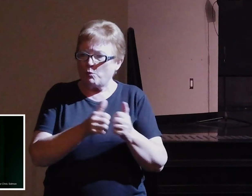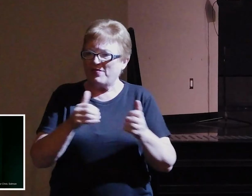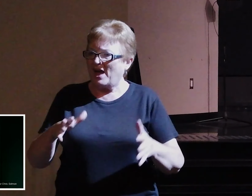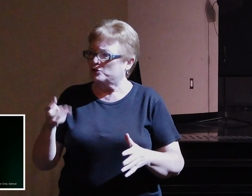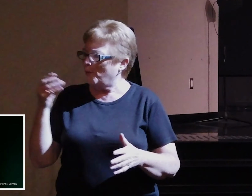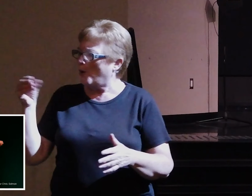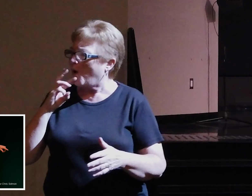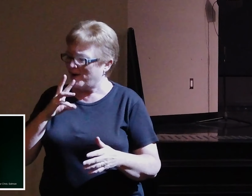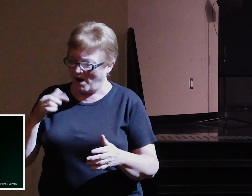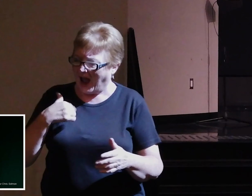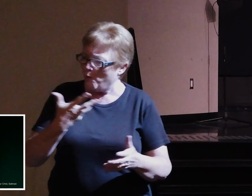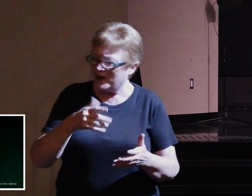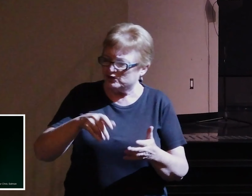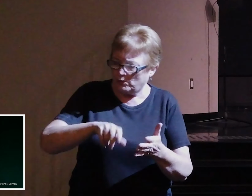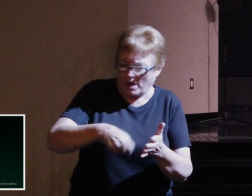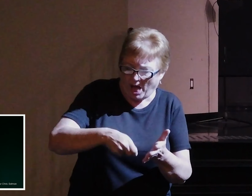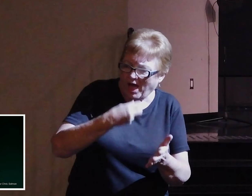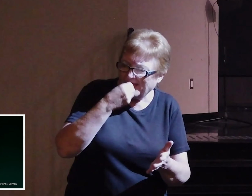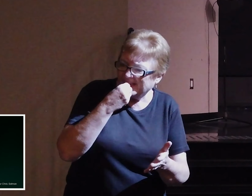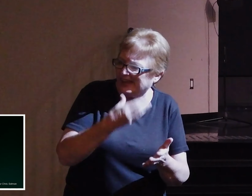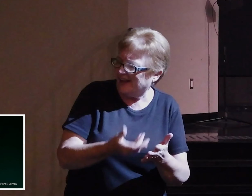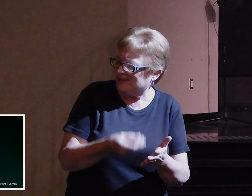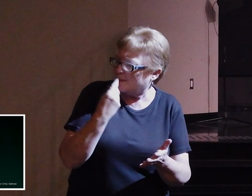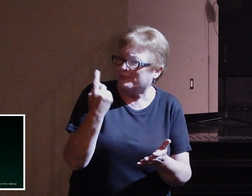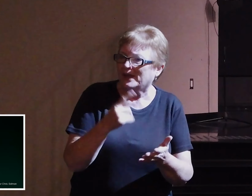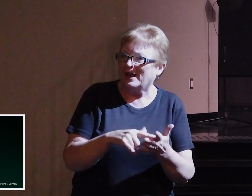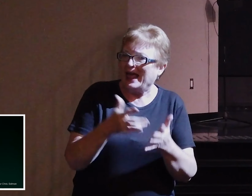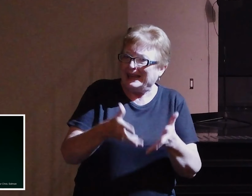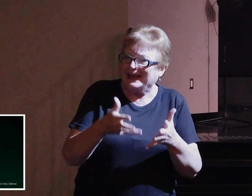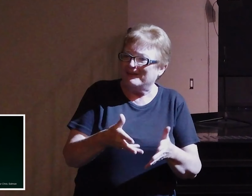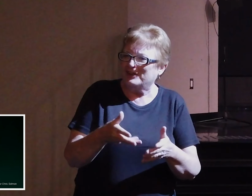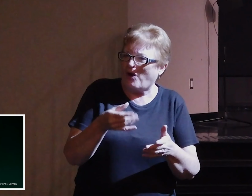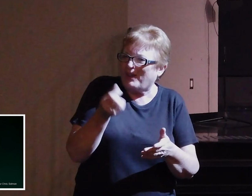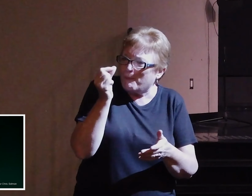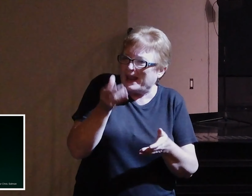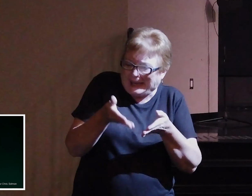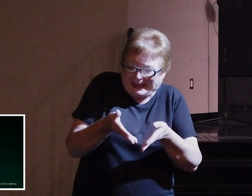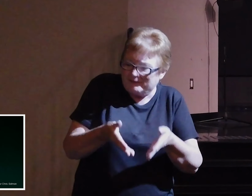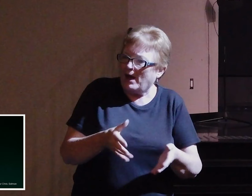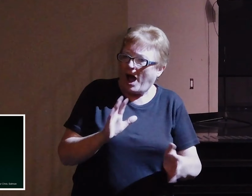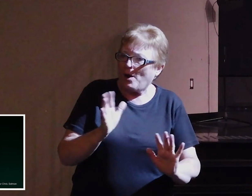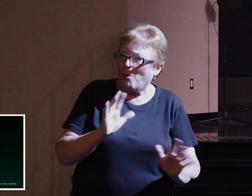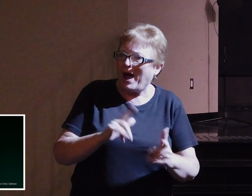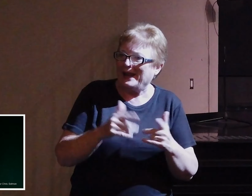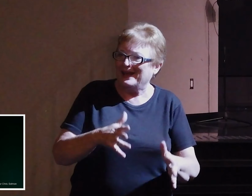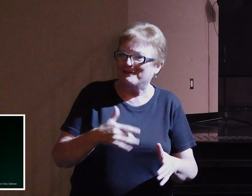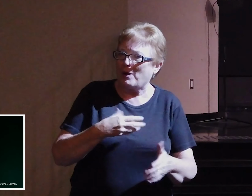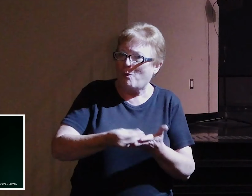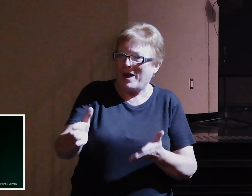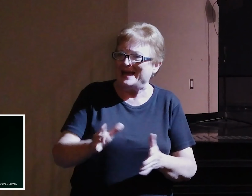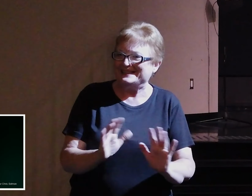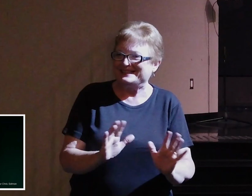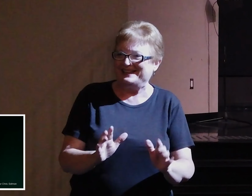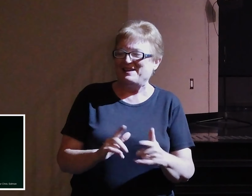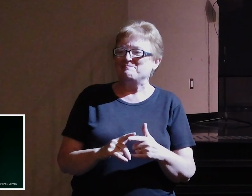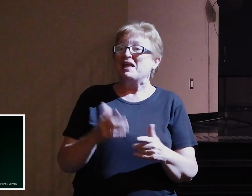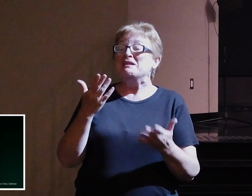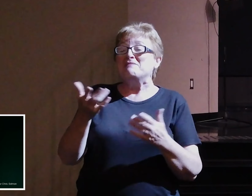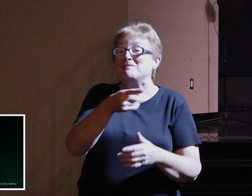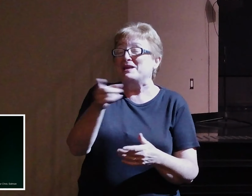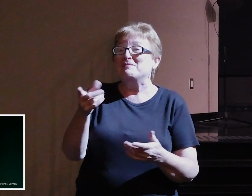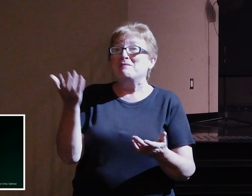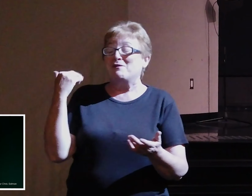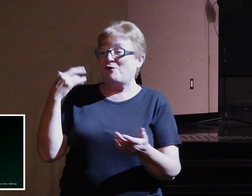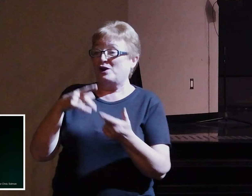water on it and somebody else can come and like finish it off. Right? Or perhaps you have kids and you've served them steak before and